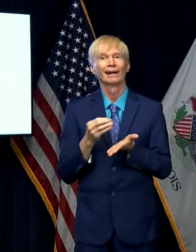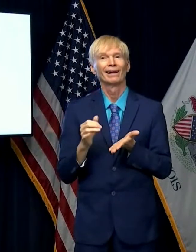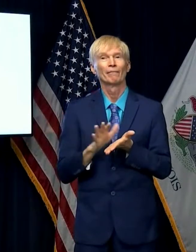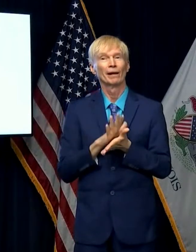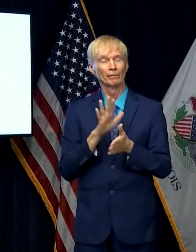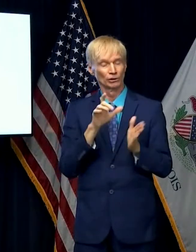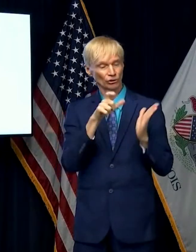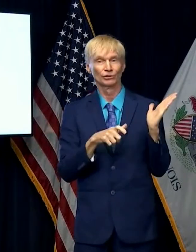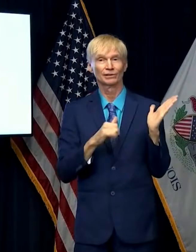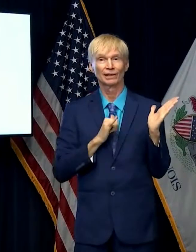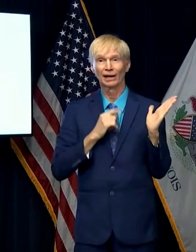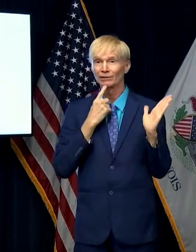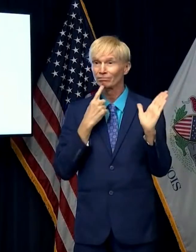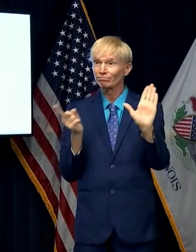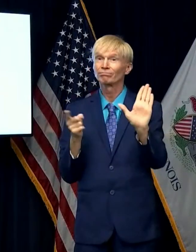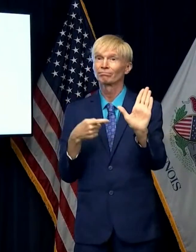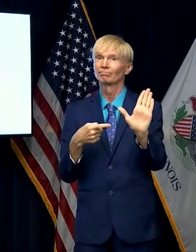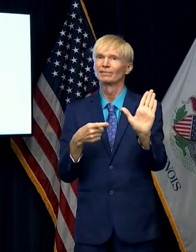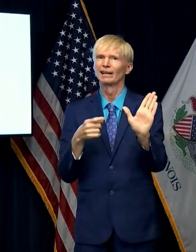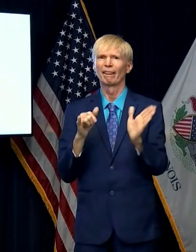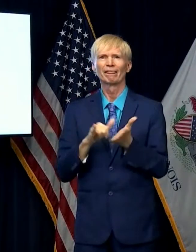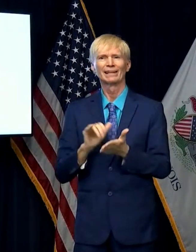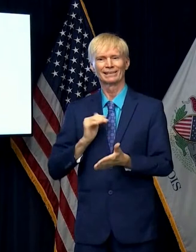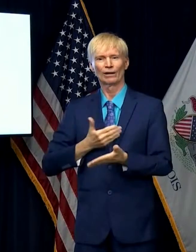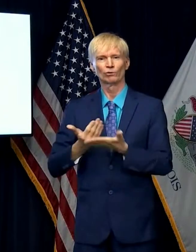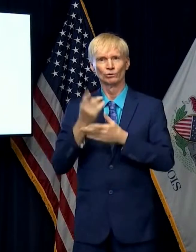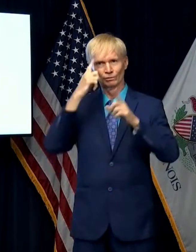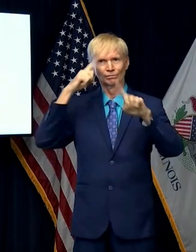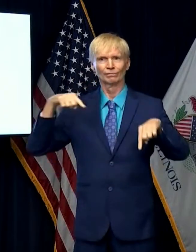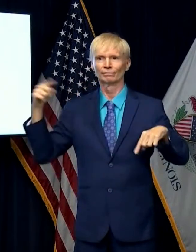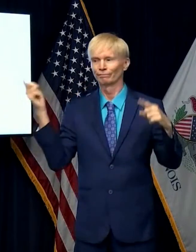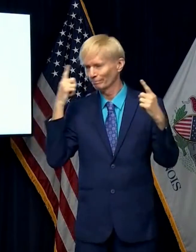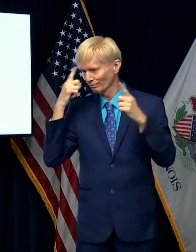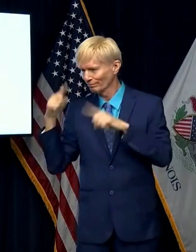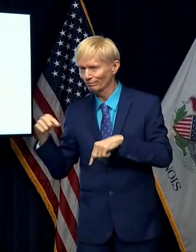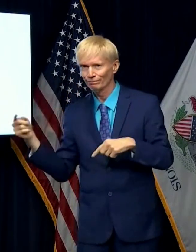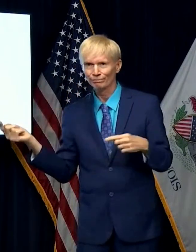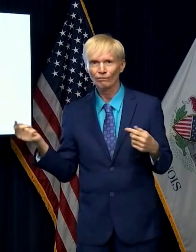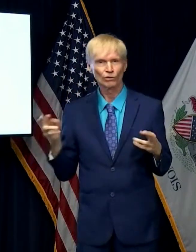that I put forward that is that compromise is what